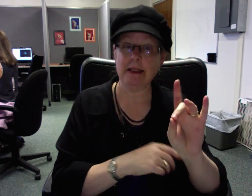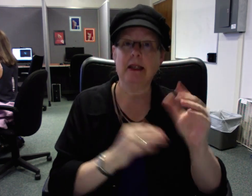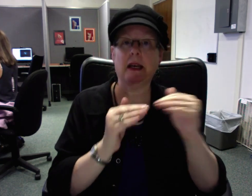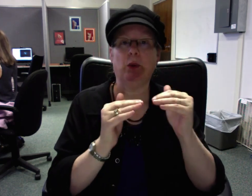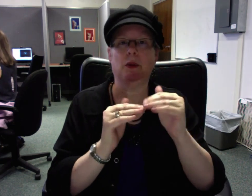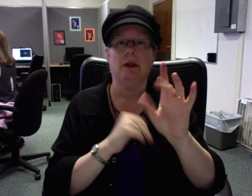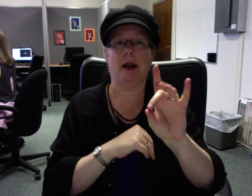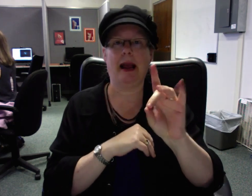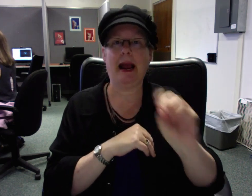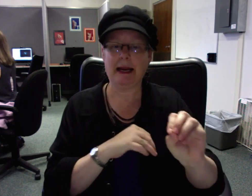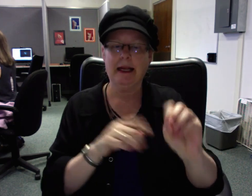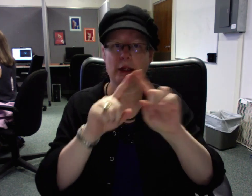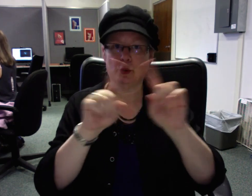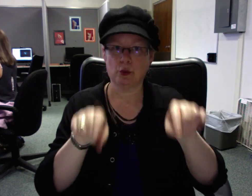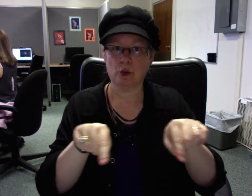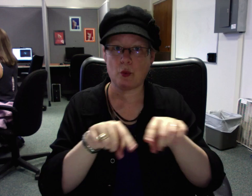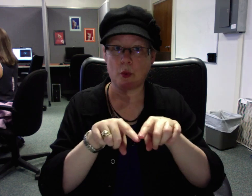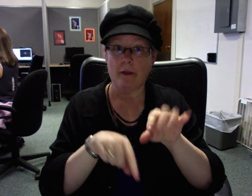So we get how many square feet?